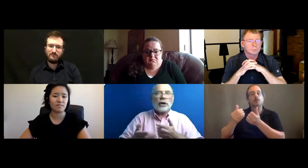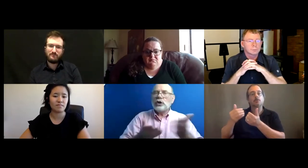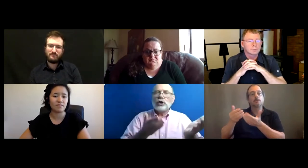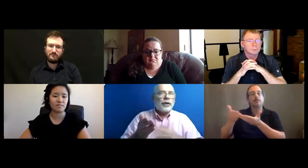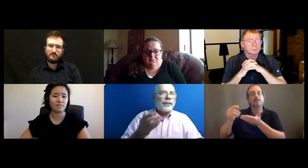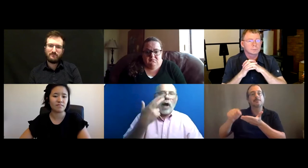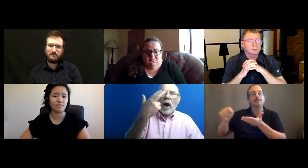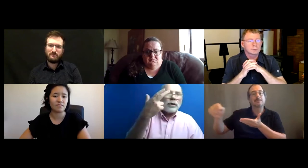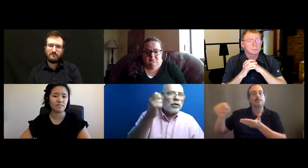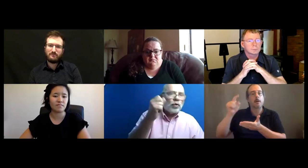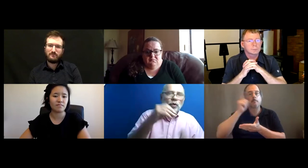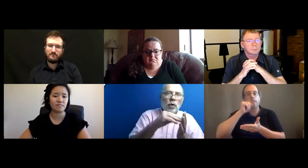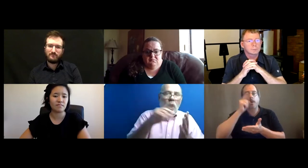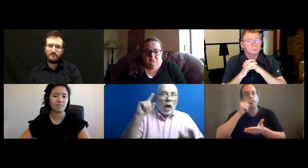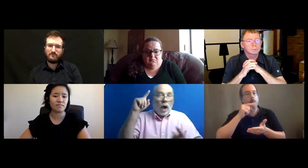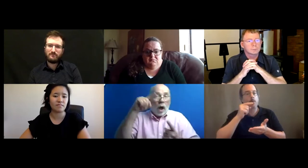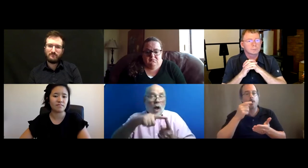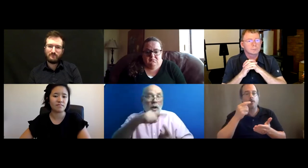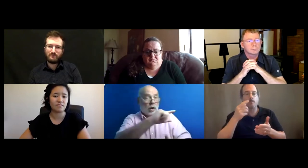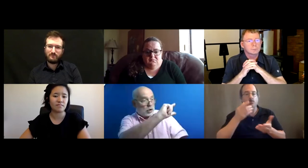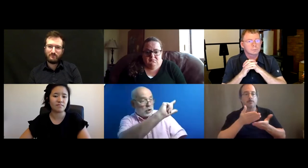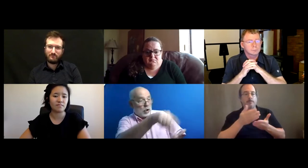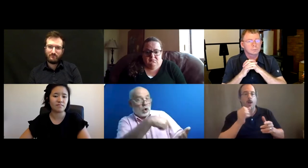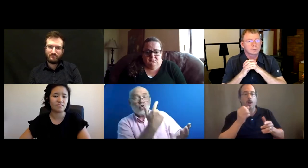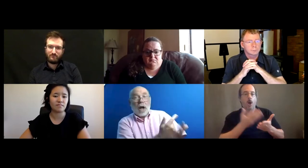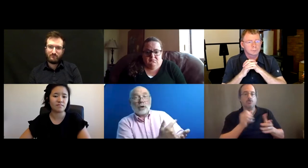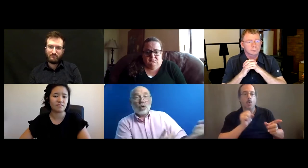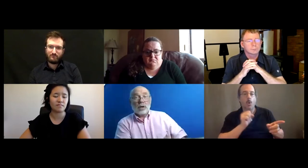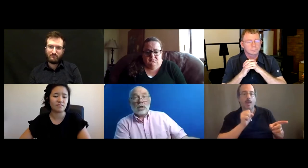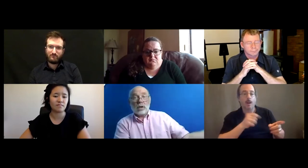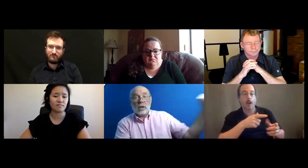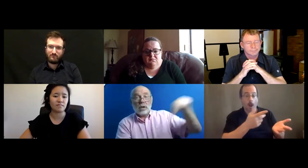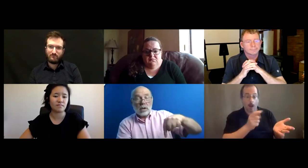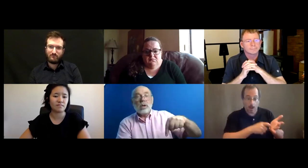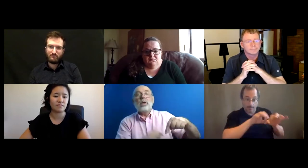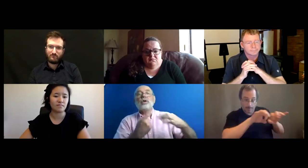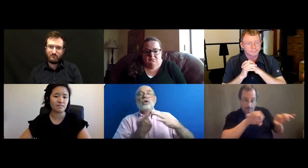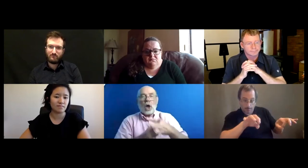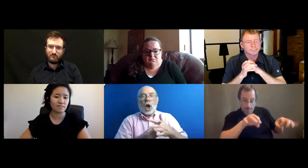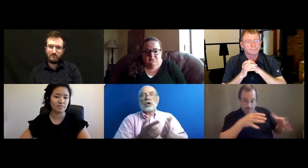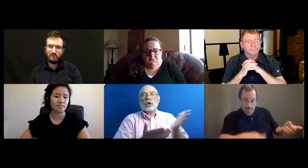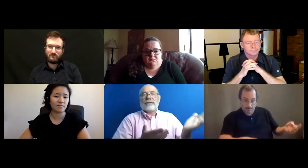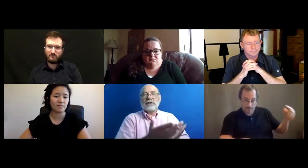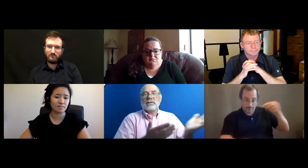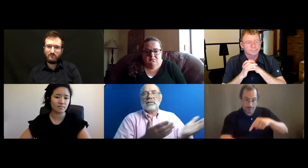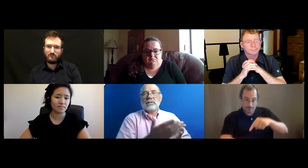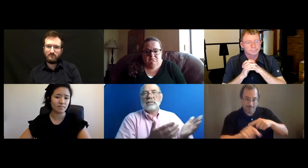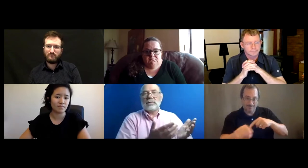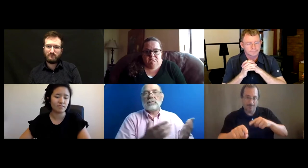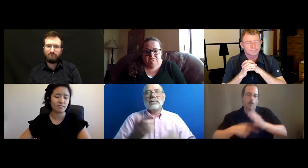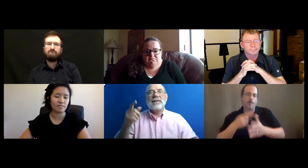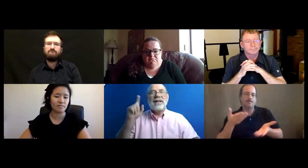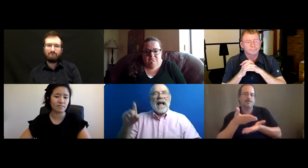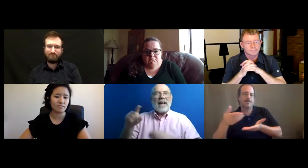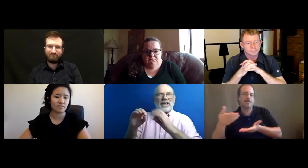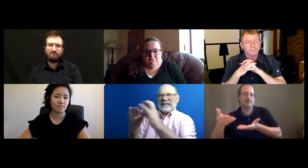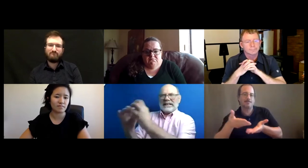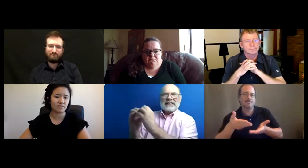these processes. Employment support programs often cannot service high school students. It is only when